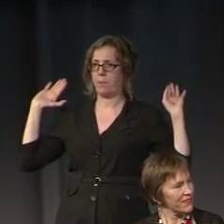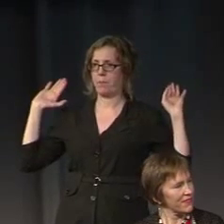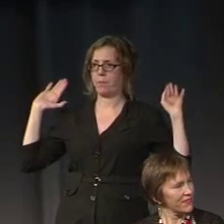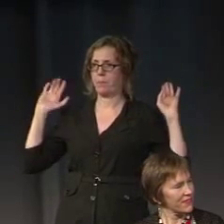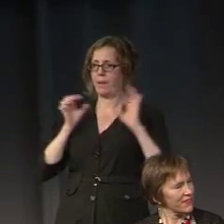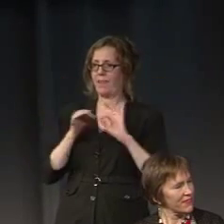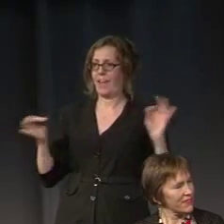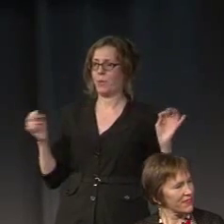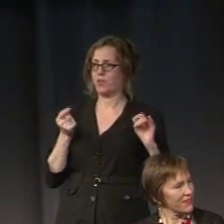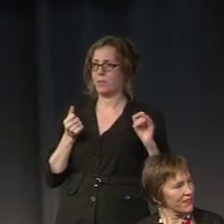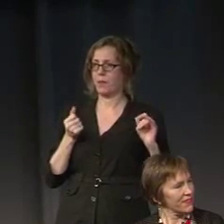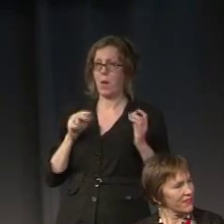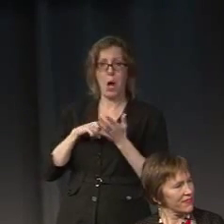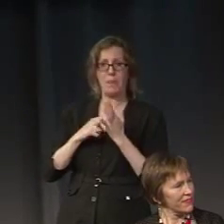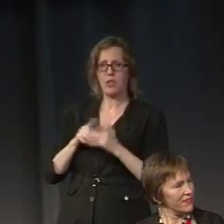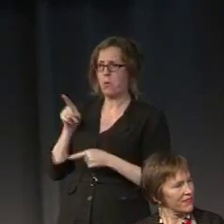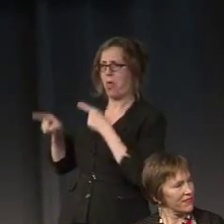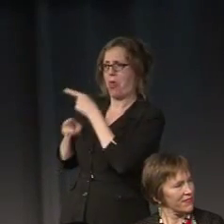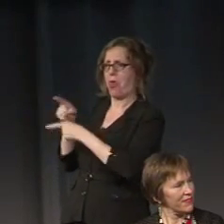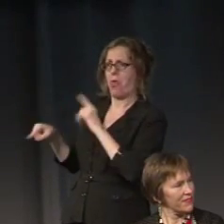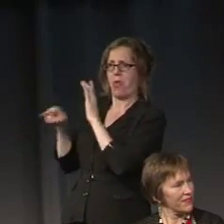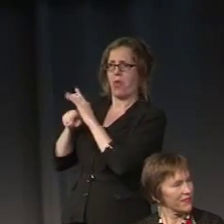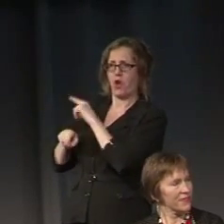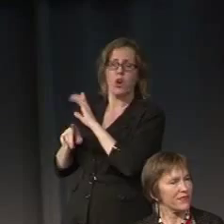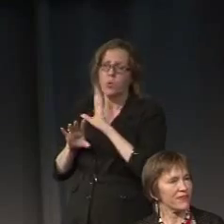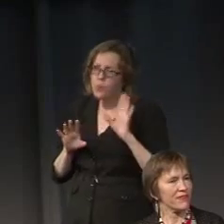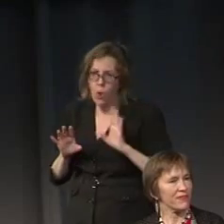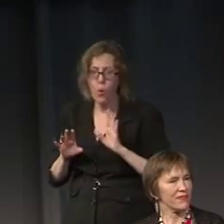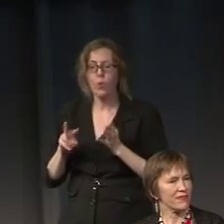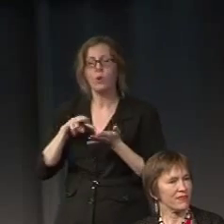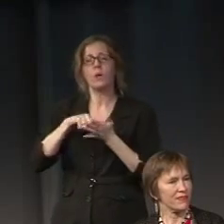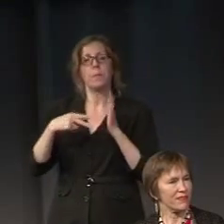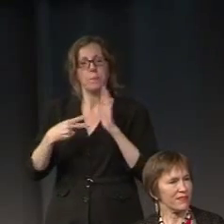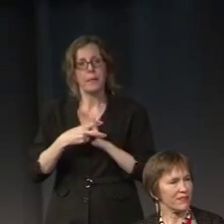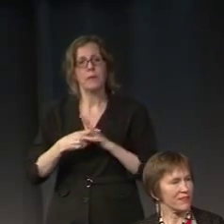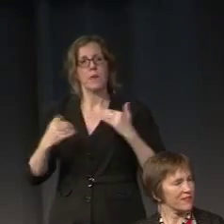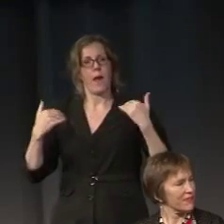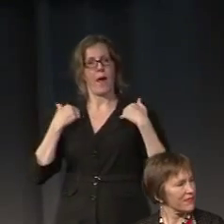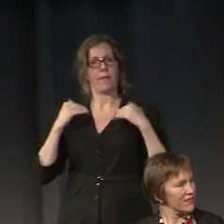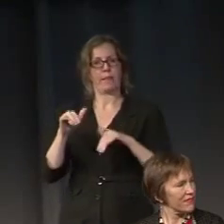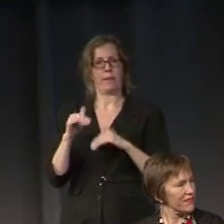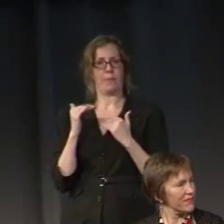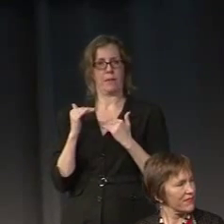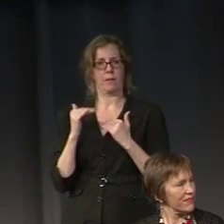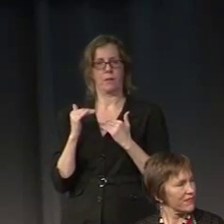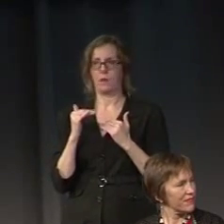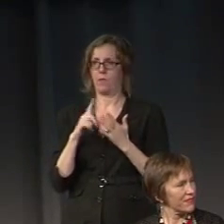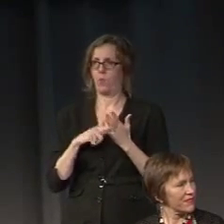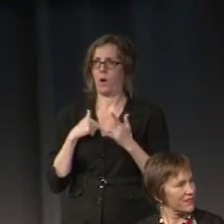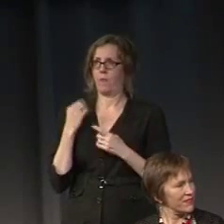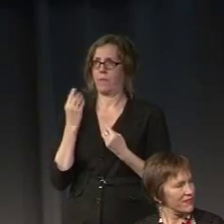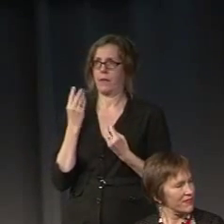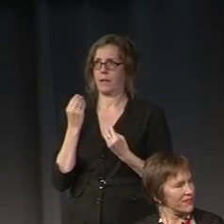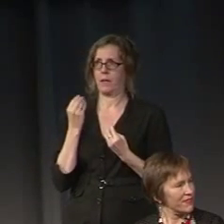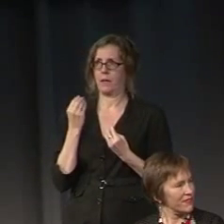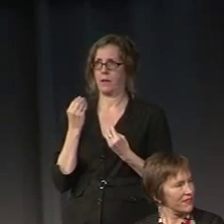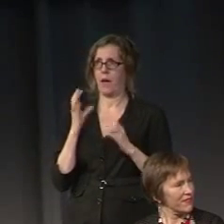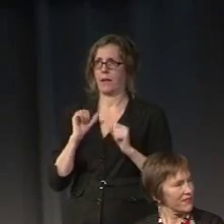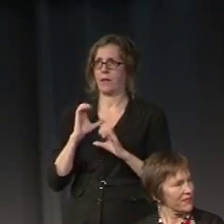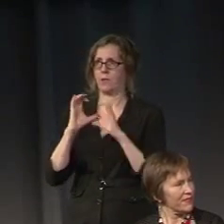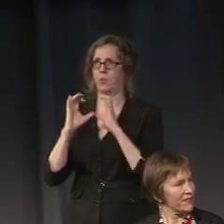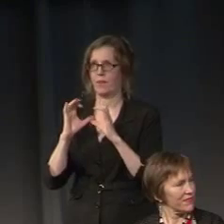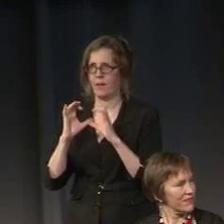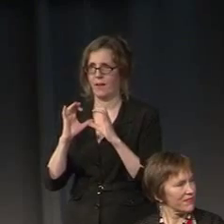an attack on Caroline. What this is there's some limitation in what it is that I've thought about that I can communicate, and